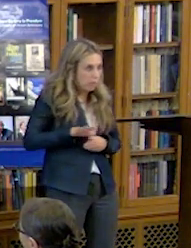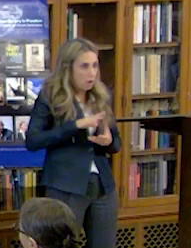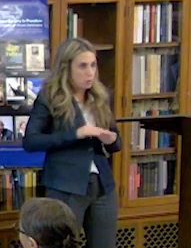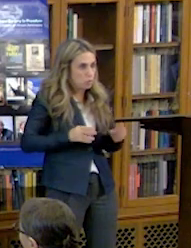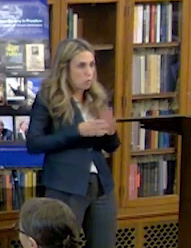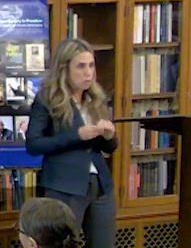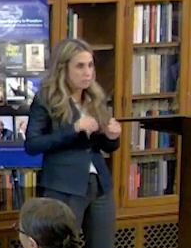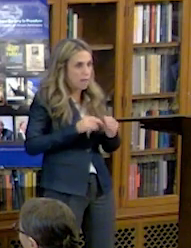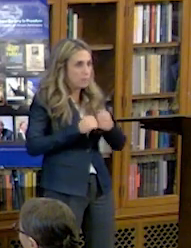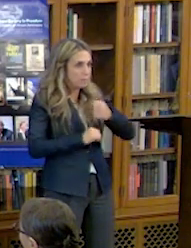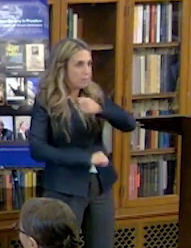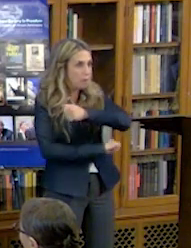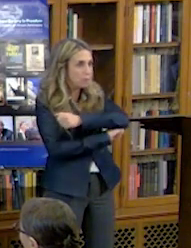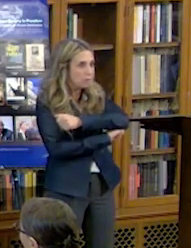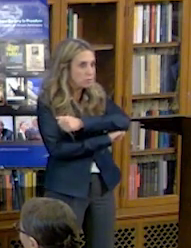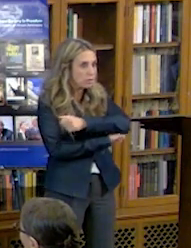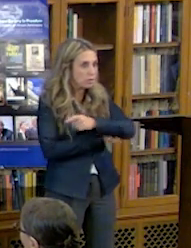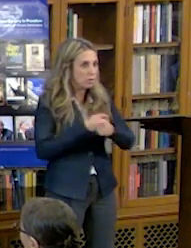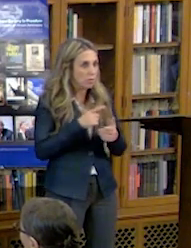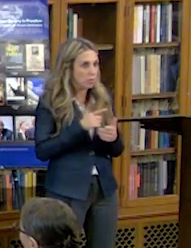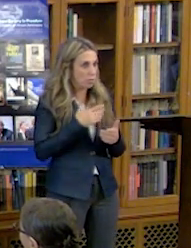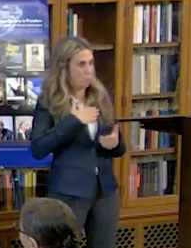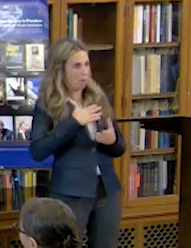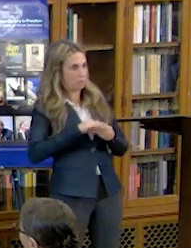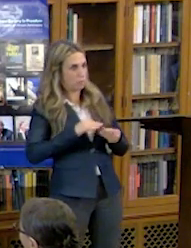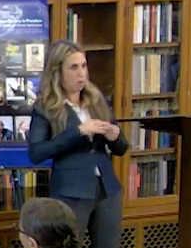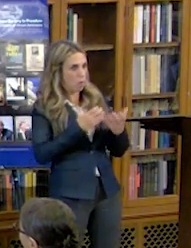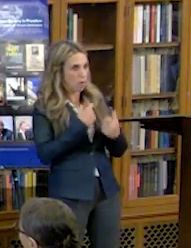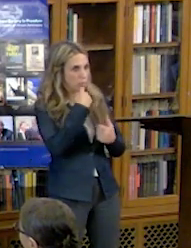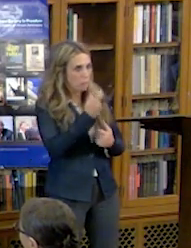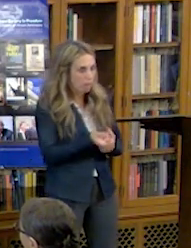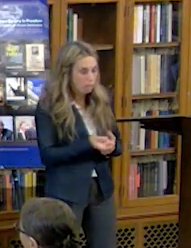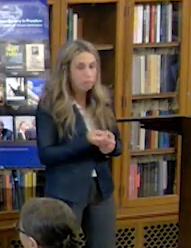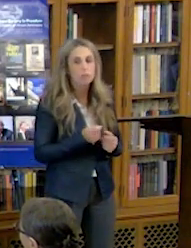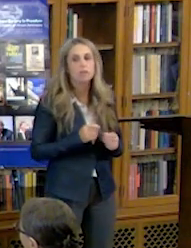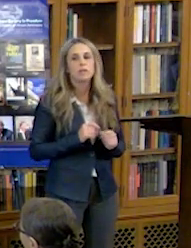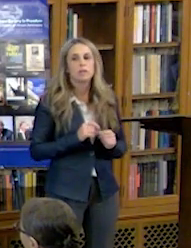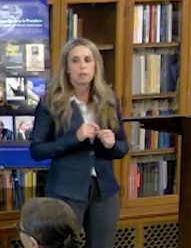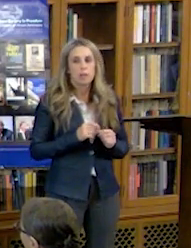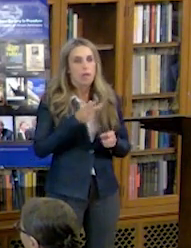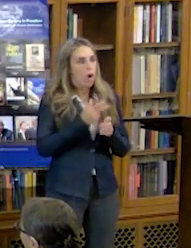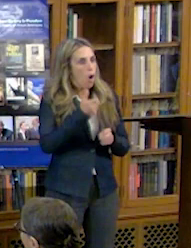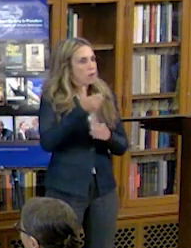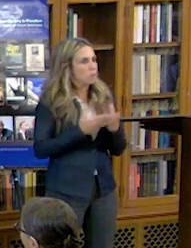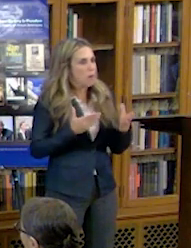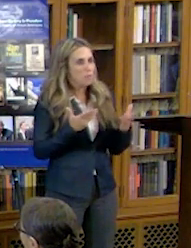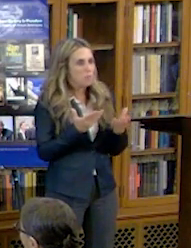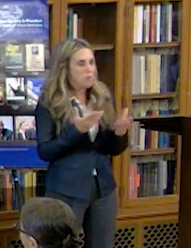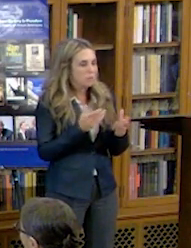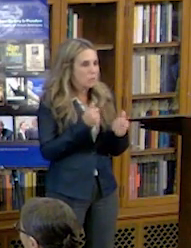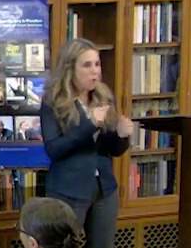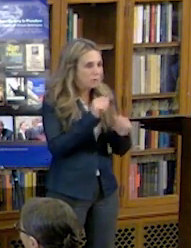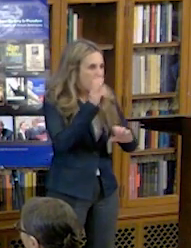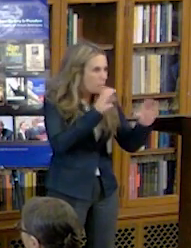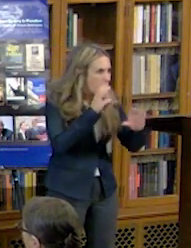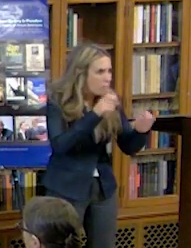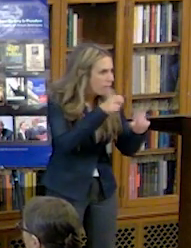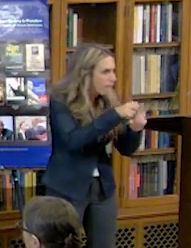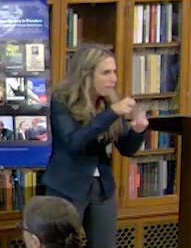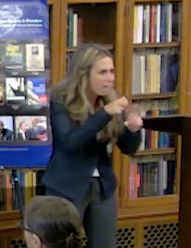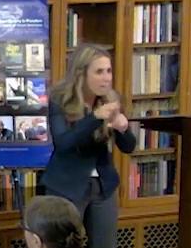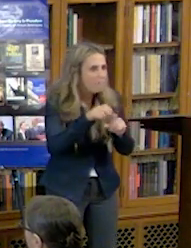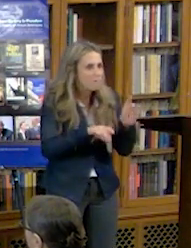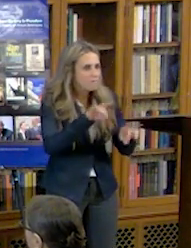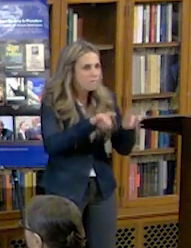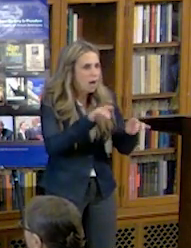wanted to tell um so the key thing is actually or the hardest part was locating individuals right so locating them